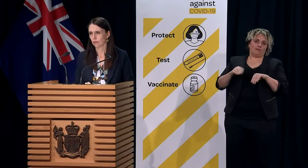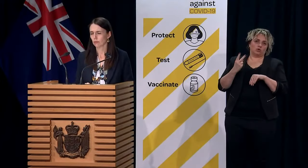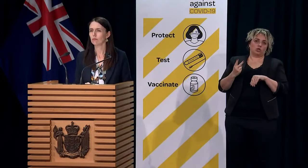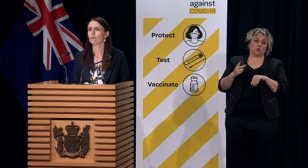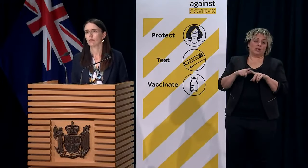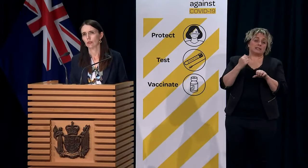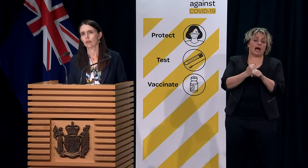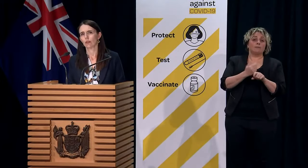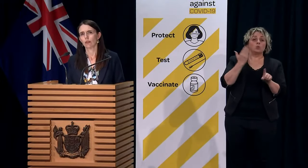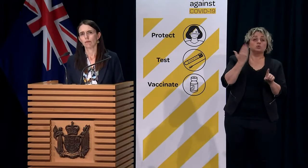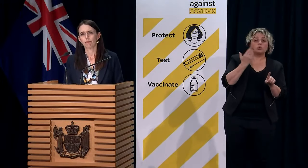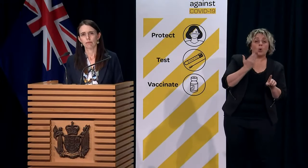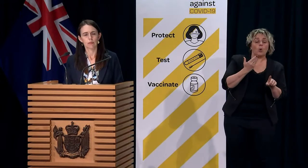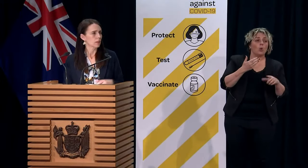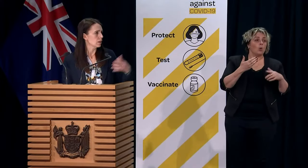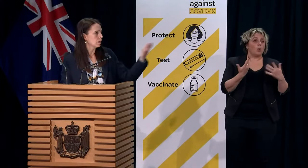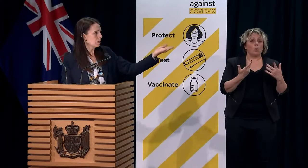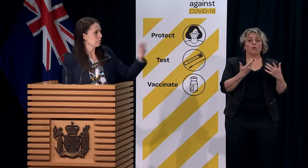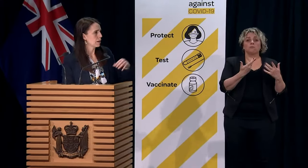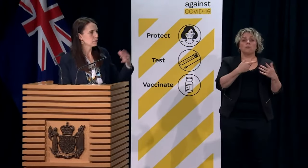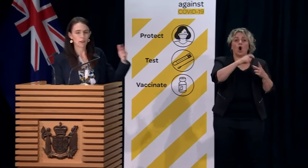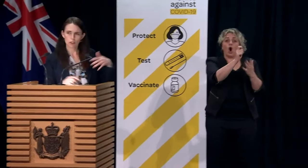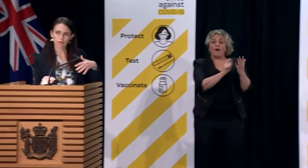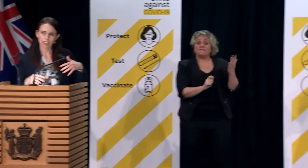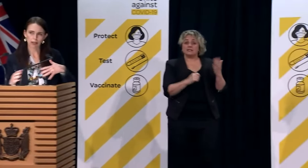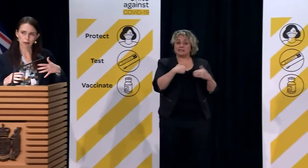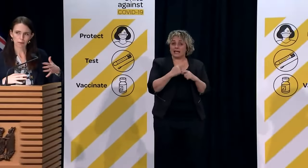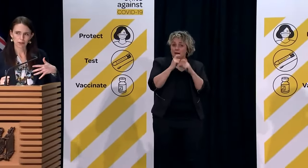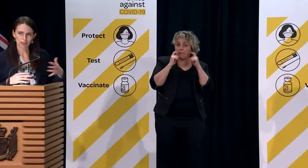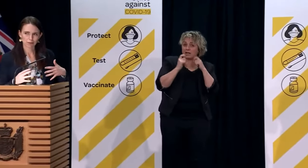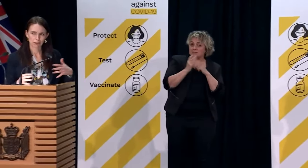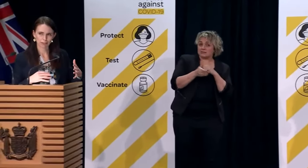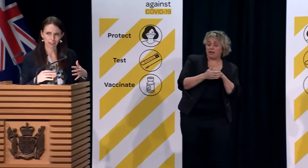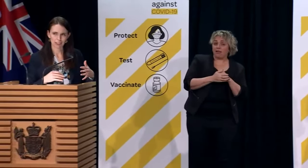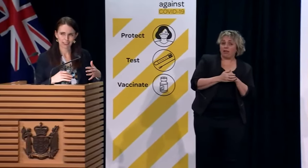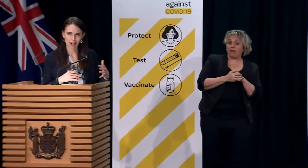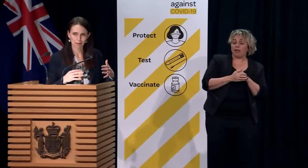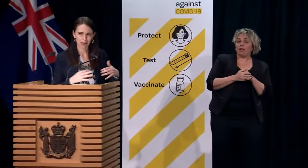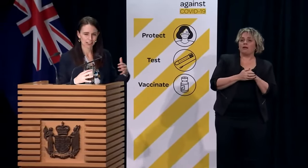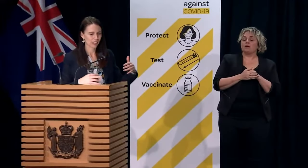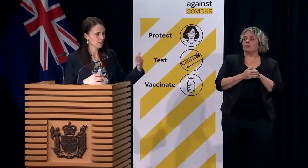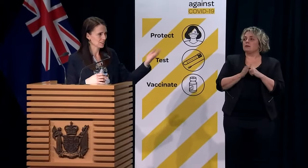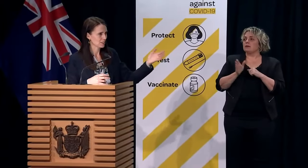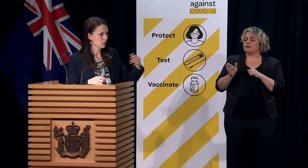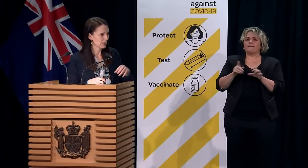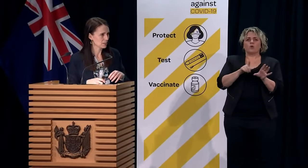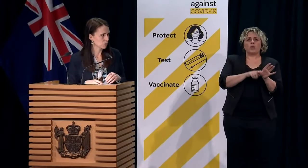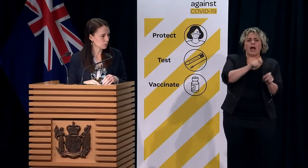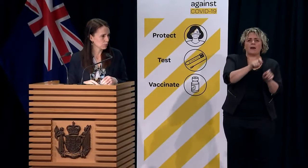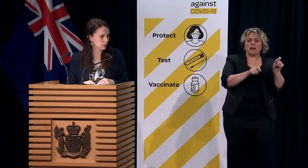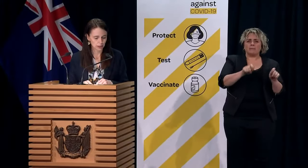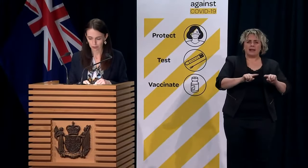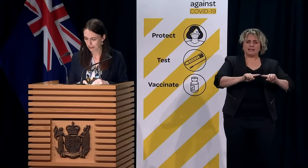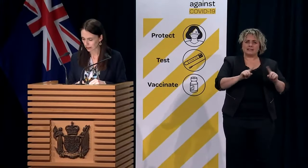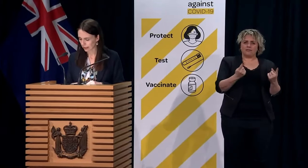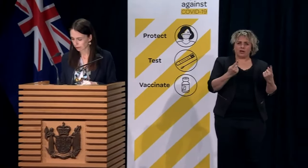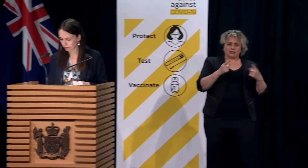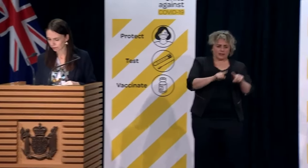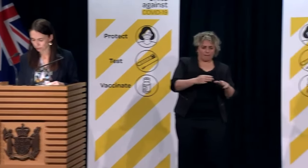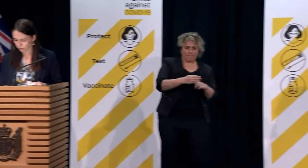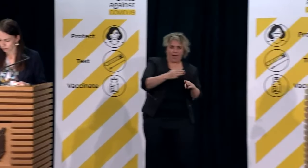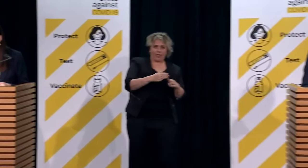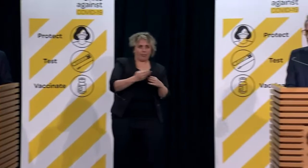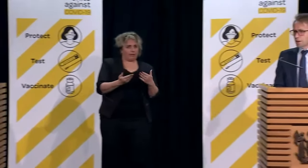for students of a certain age or in offices? Perhaps because for young people there are some different calculations, I might ask Dr. Bloomfield to comment